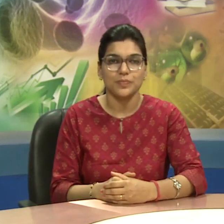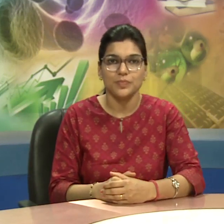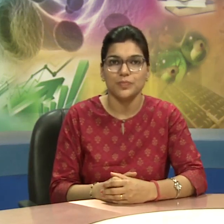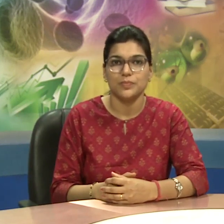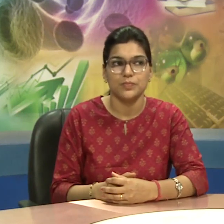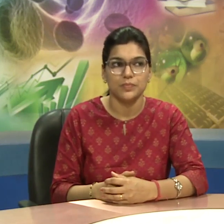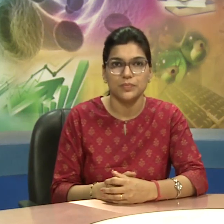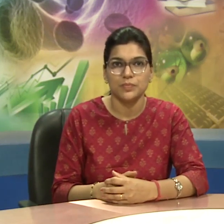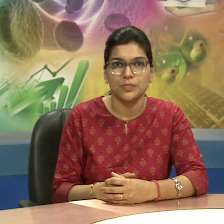want.